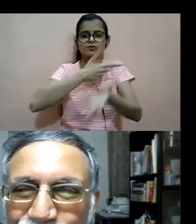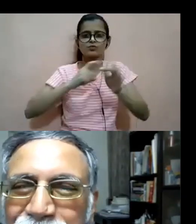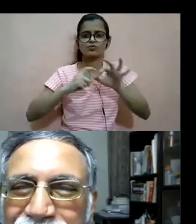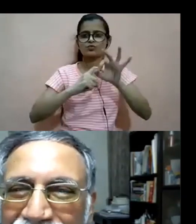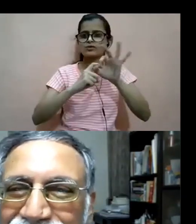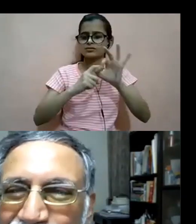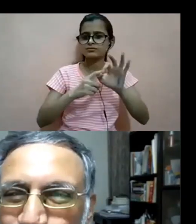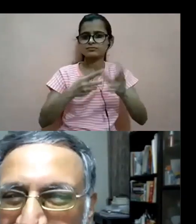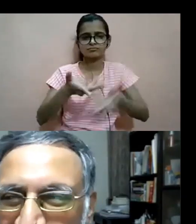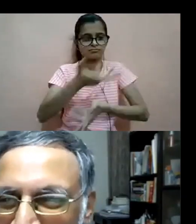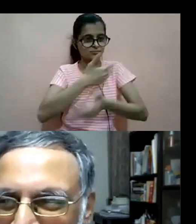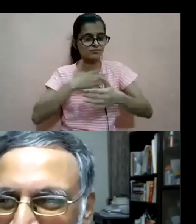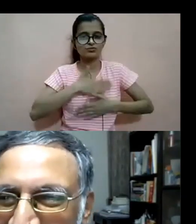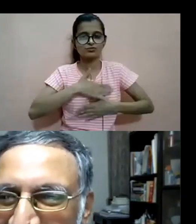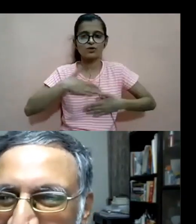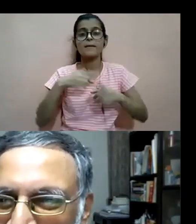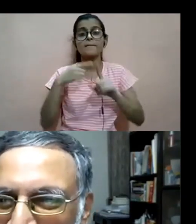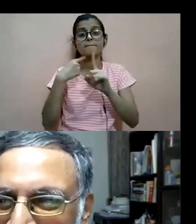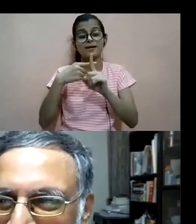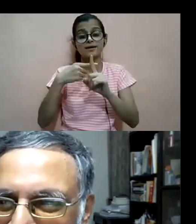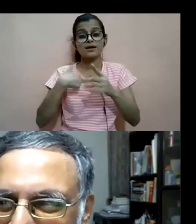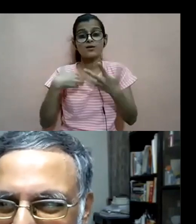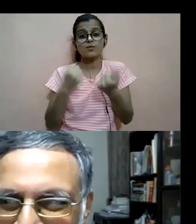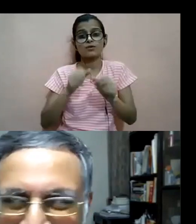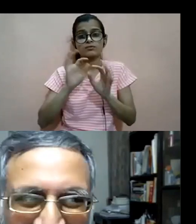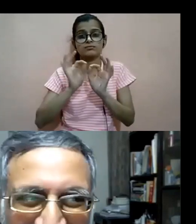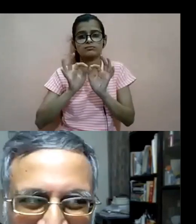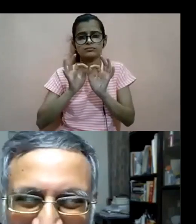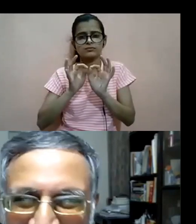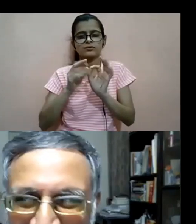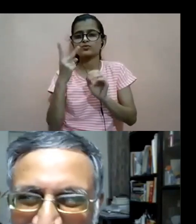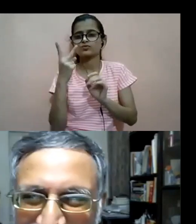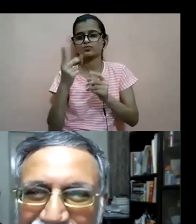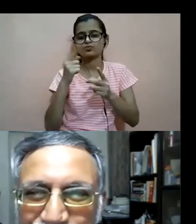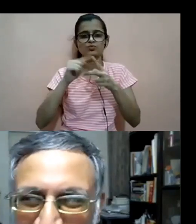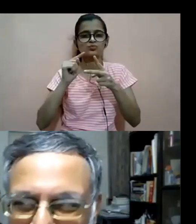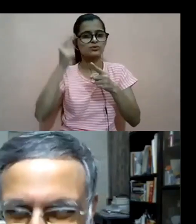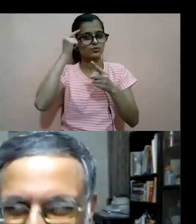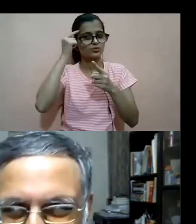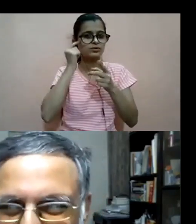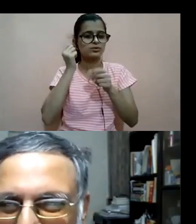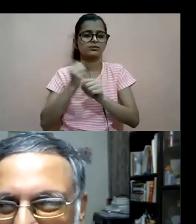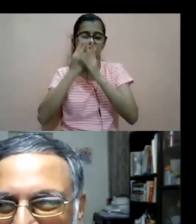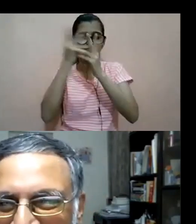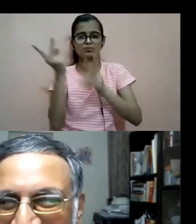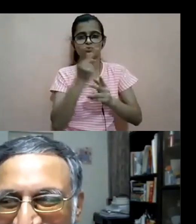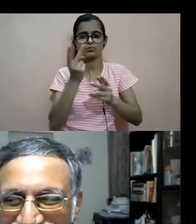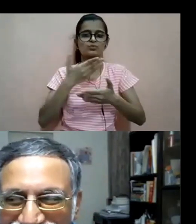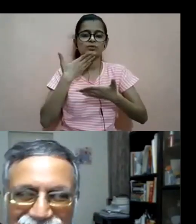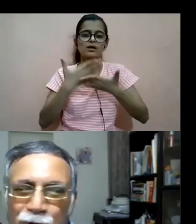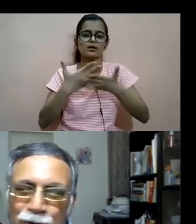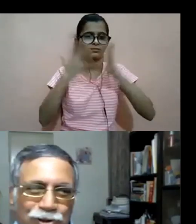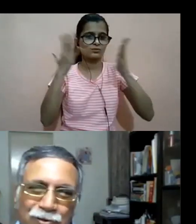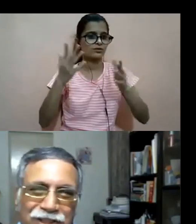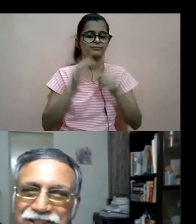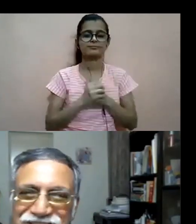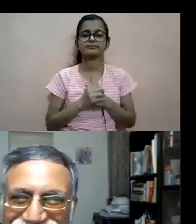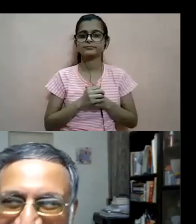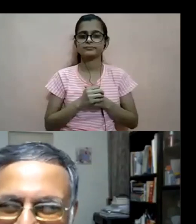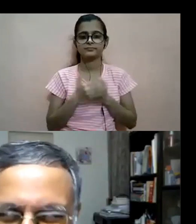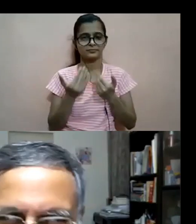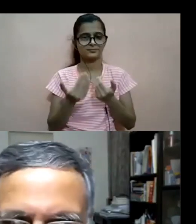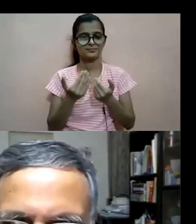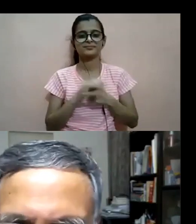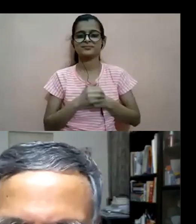must also thank the two interpreters, Stuti and thank you. But thank you very much, both of you. Now yours.